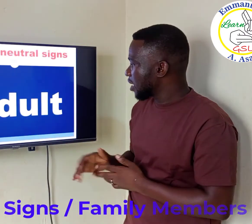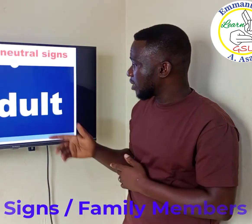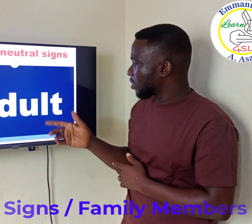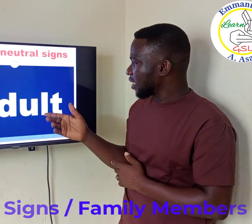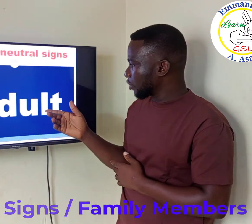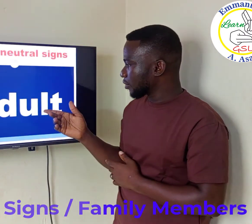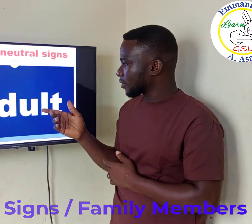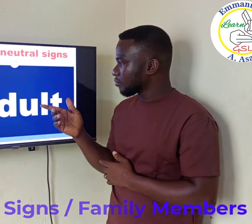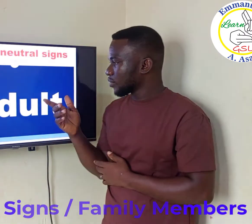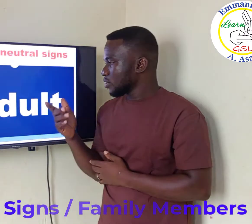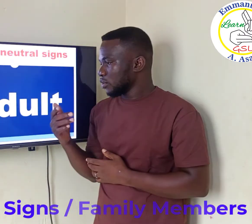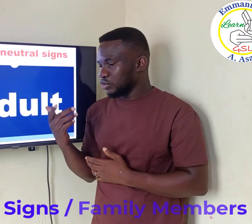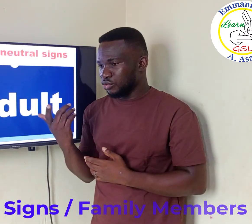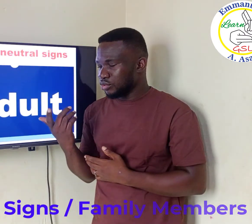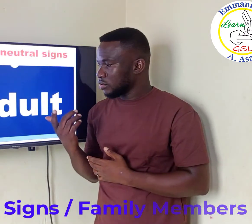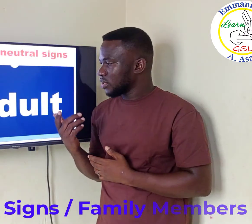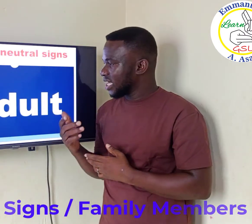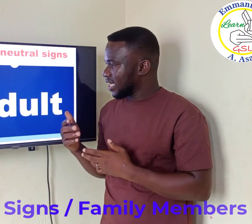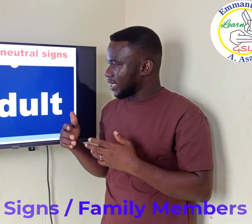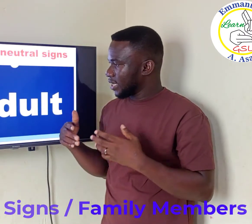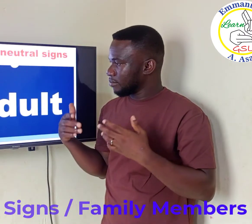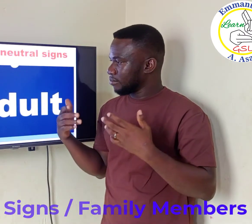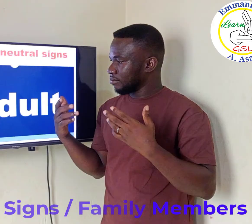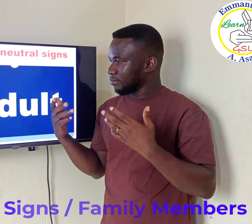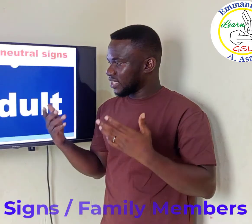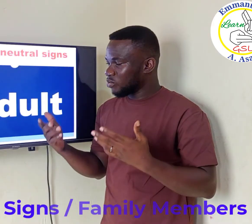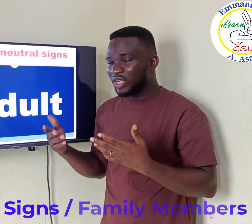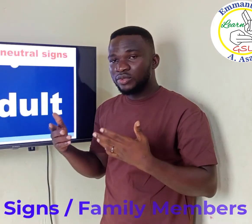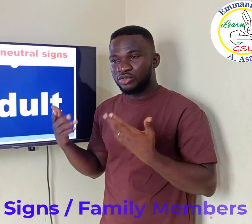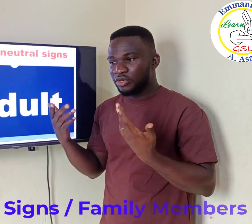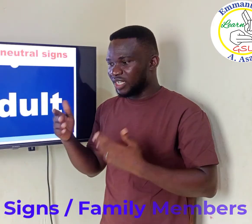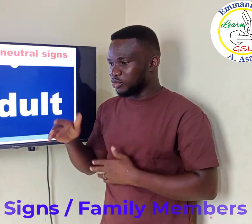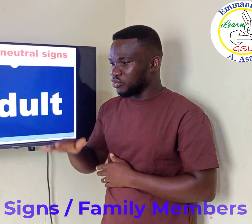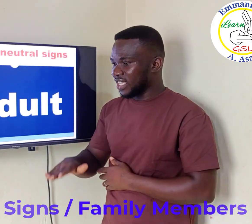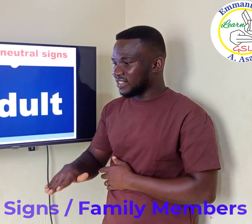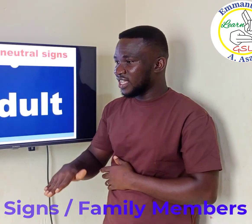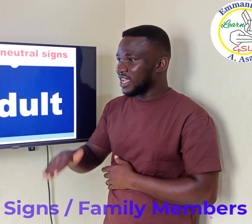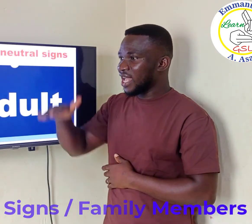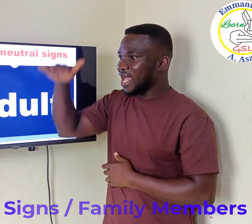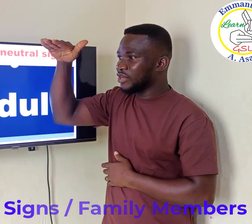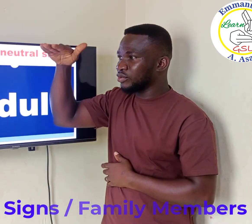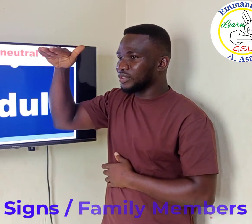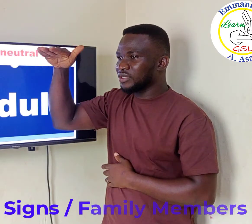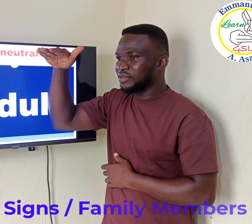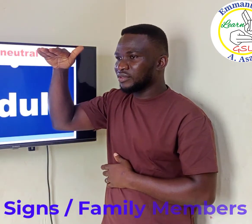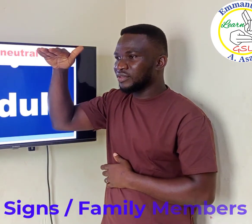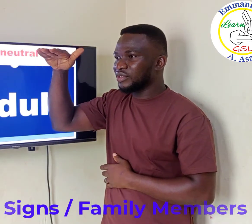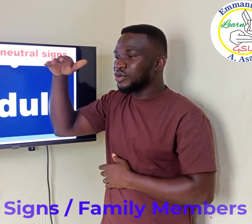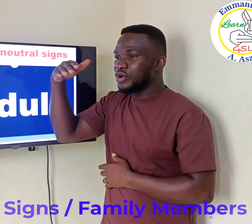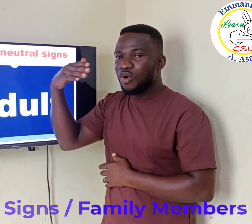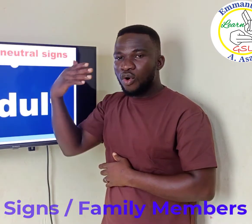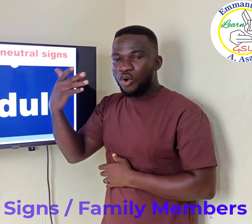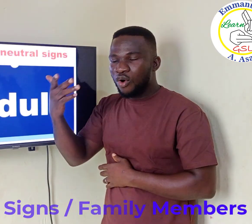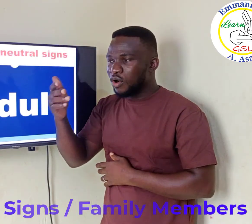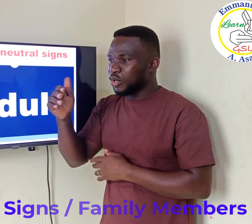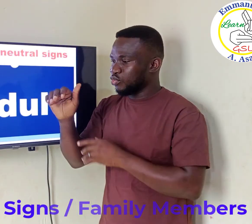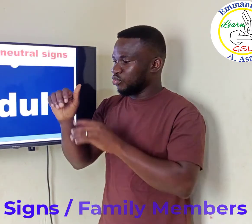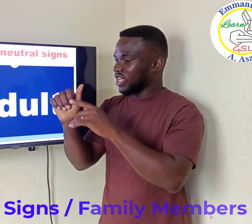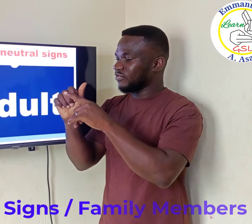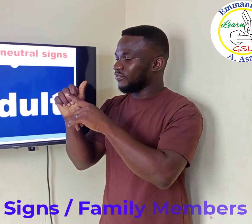Now, adult, so someone who is grown up, so you can say adult. Or we can form